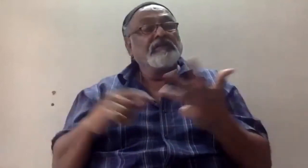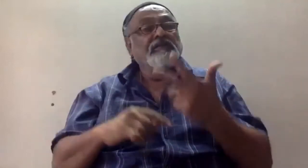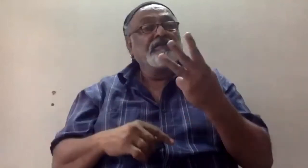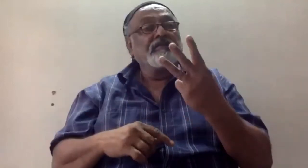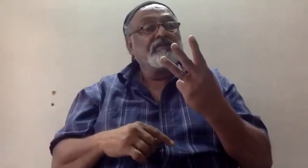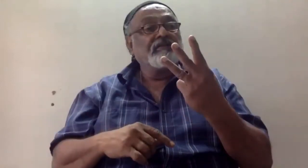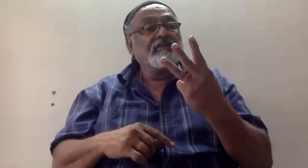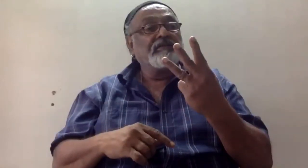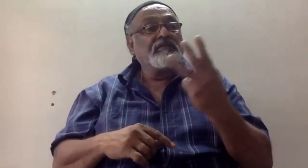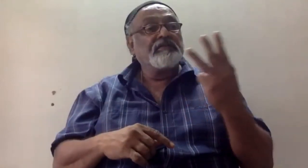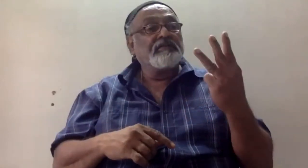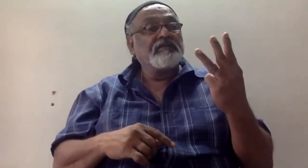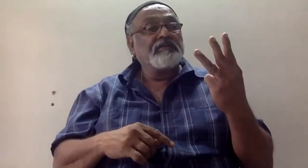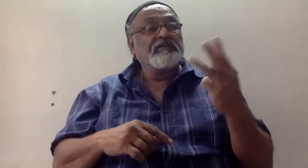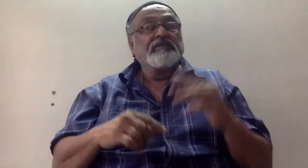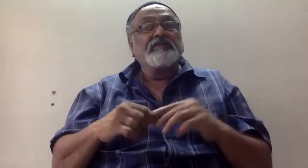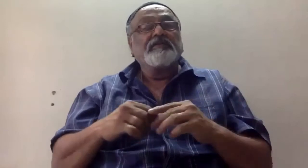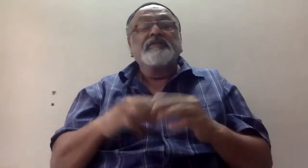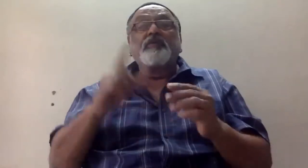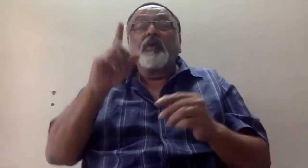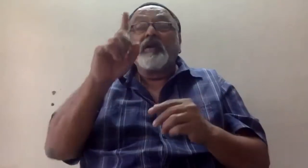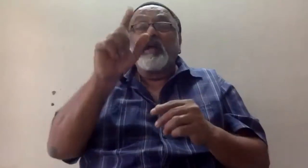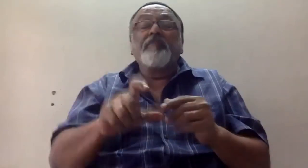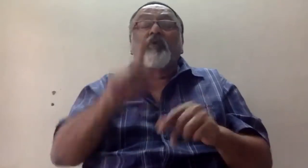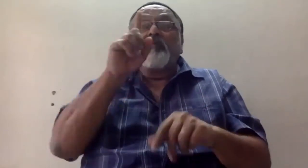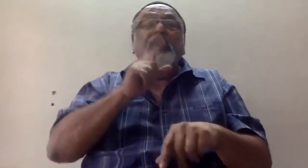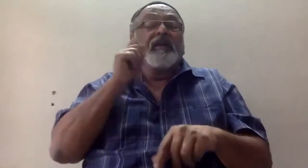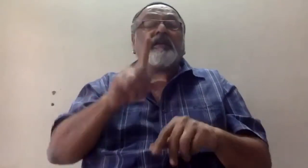learned that there was a minister who was deaf.